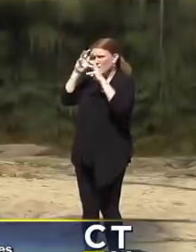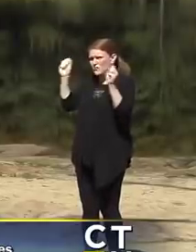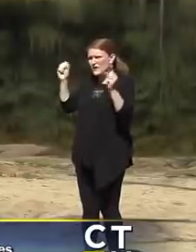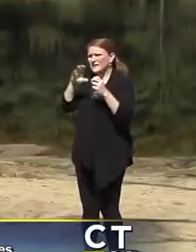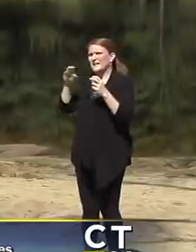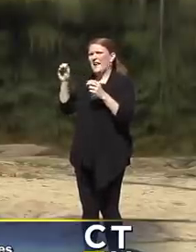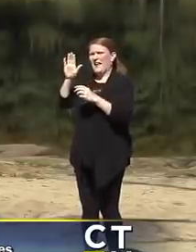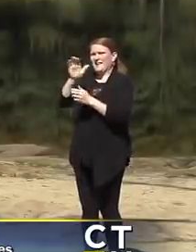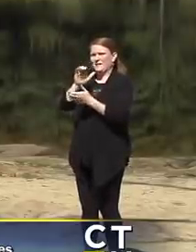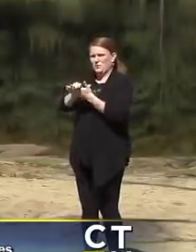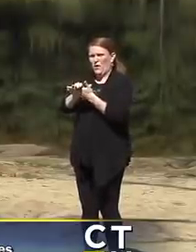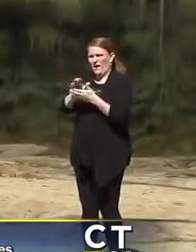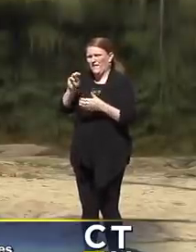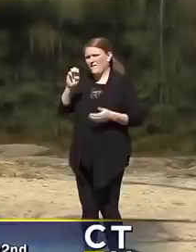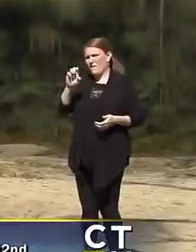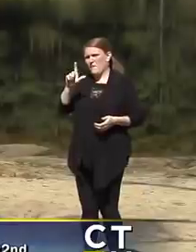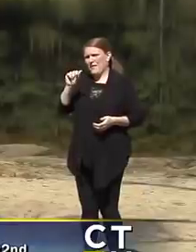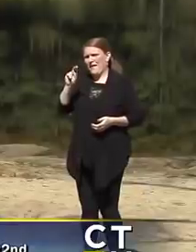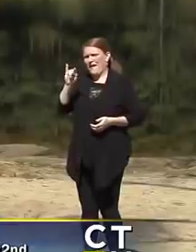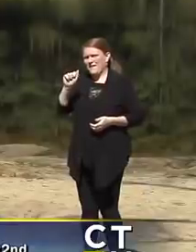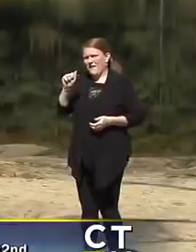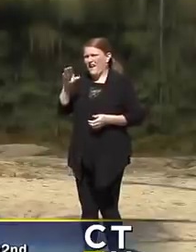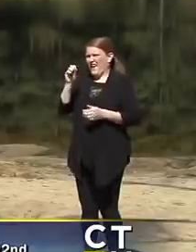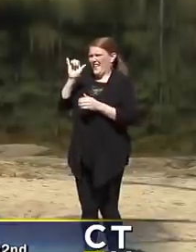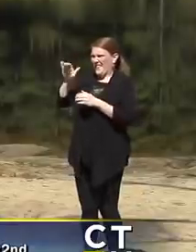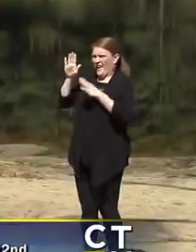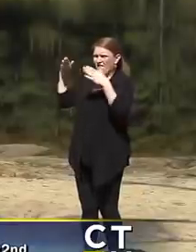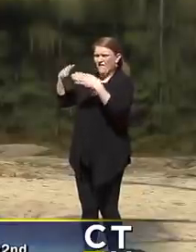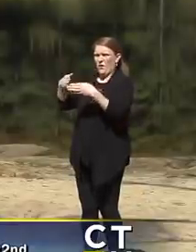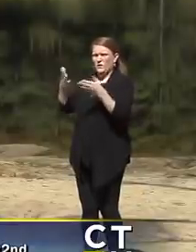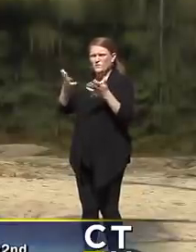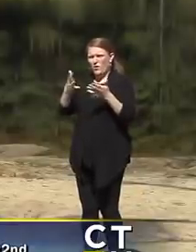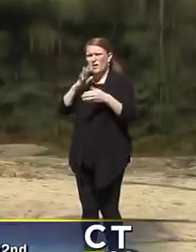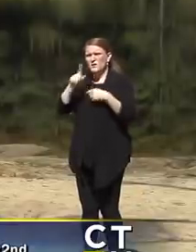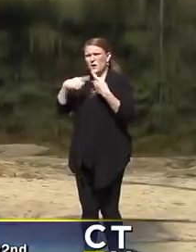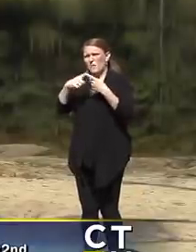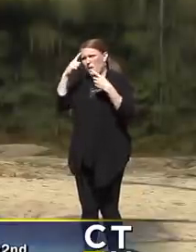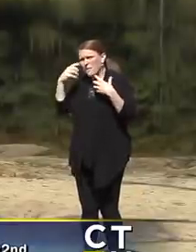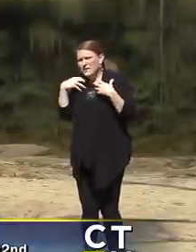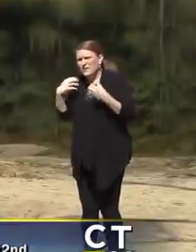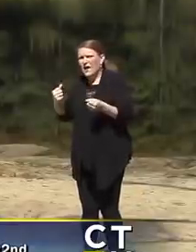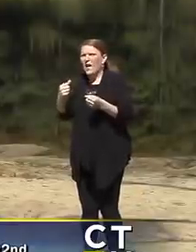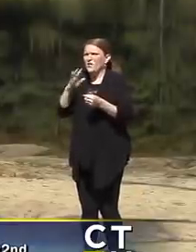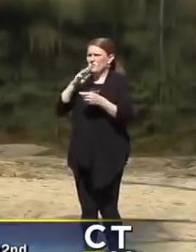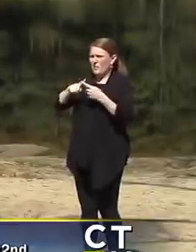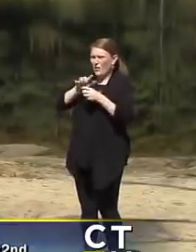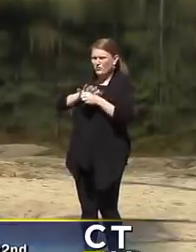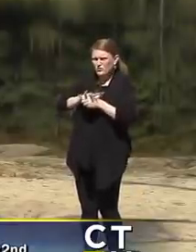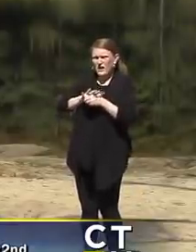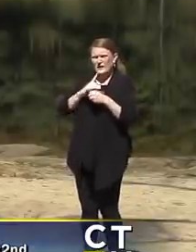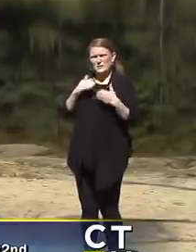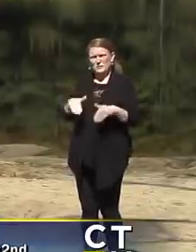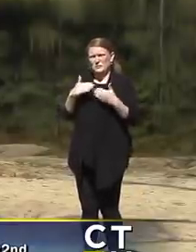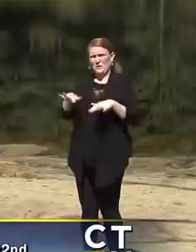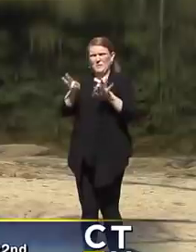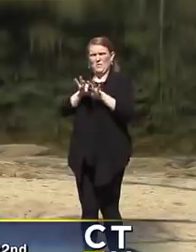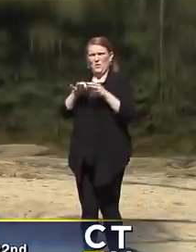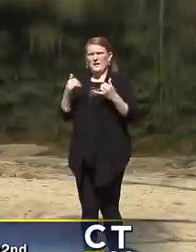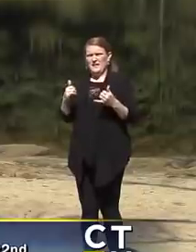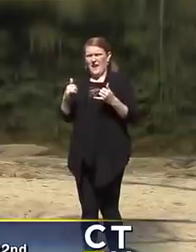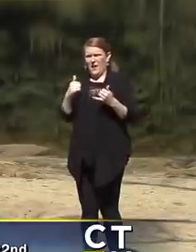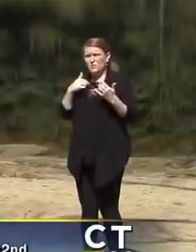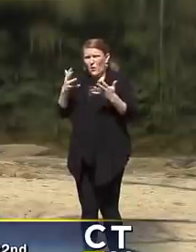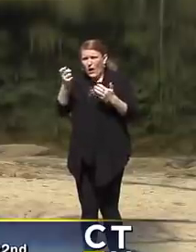health. And it was all about the stress. And to me, I really wanted people to keep their social distance, but I also appreciated what